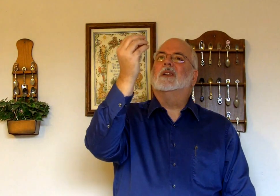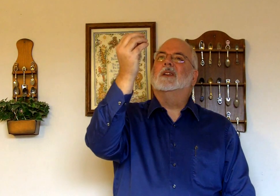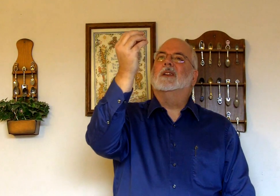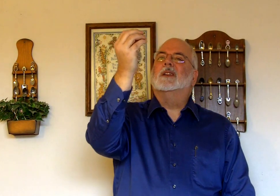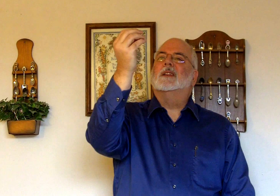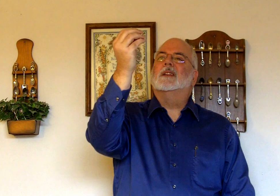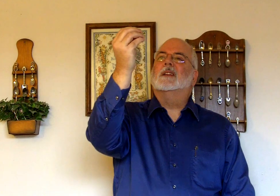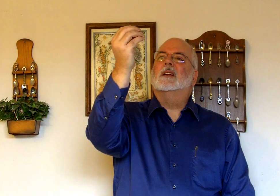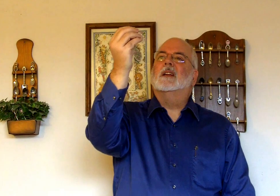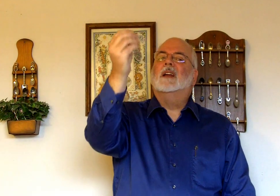beautiful,